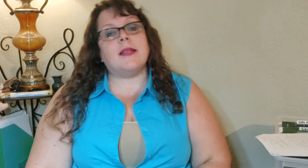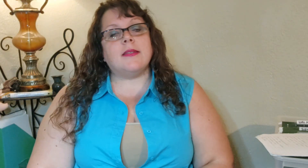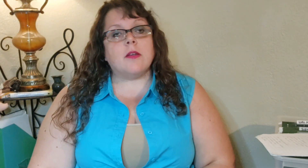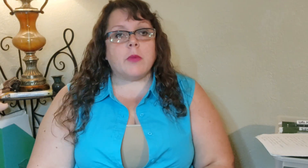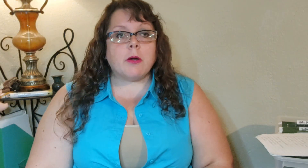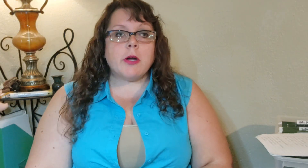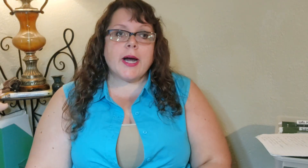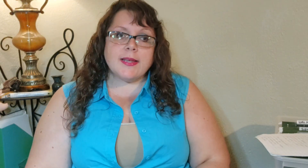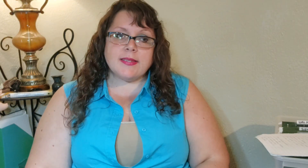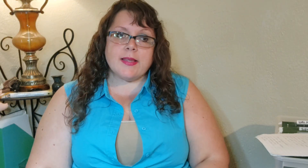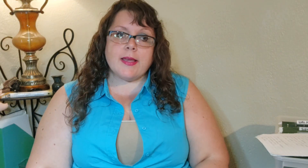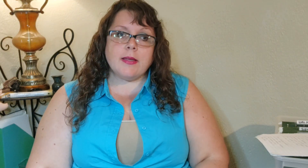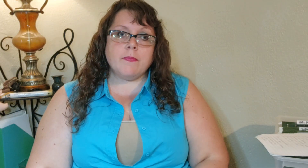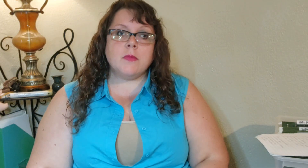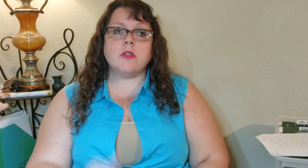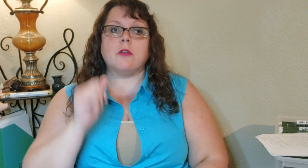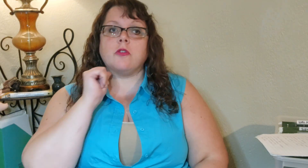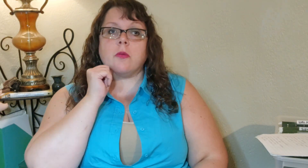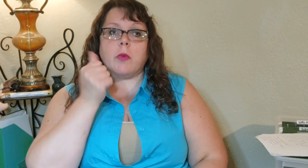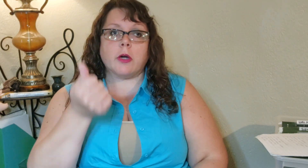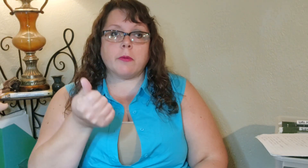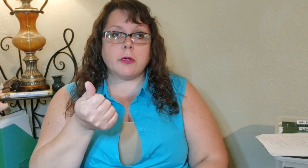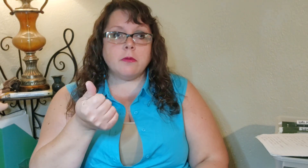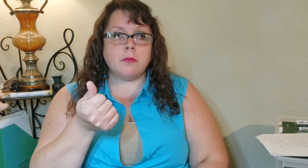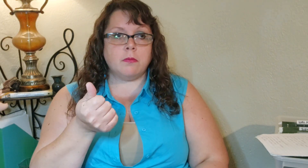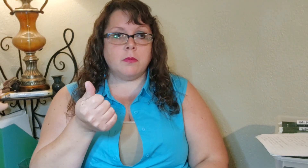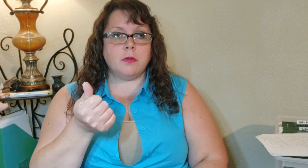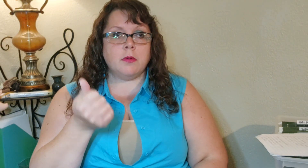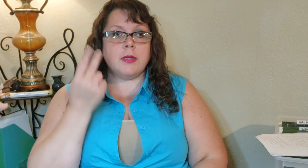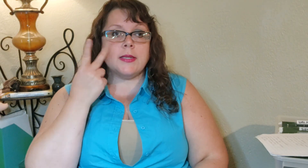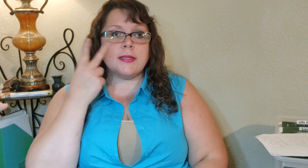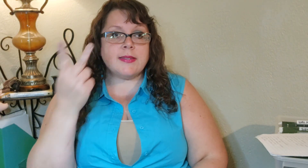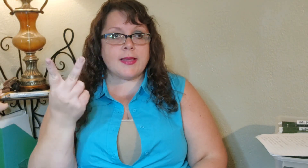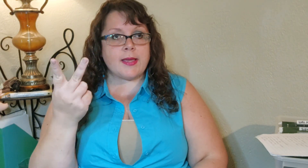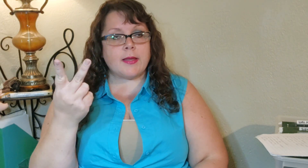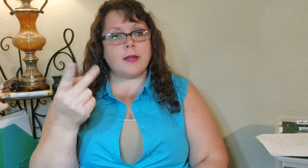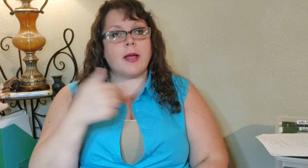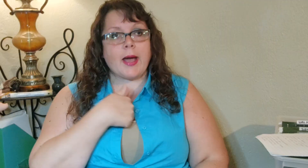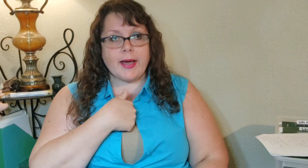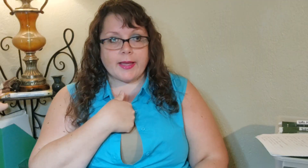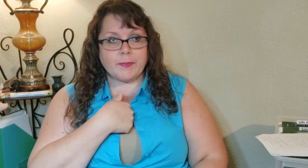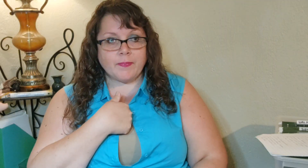And tomorrow I see. So tomorrow, see I.